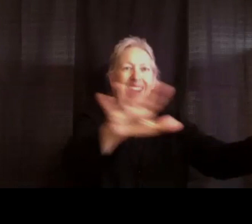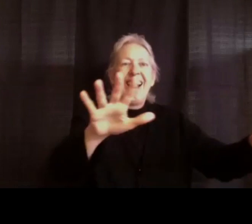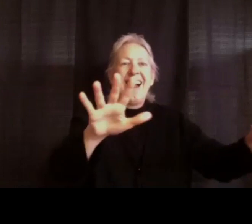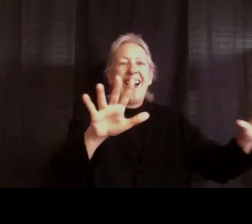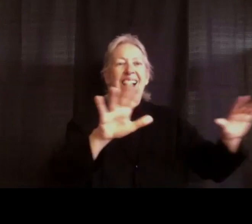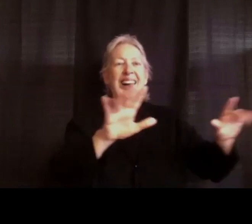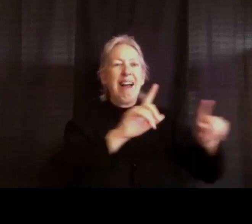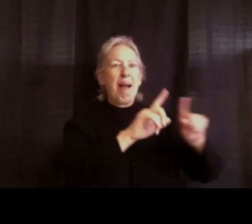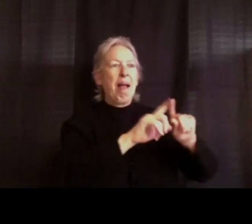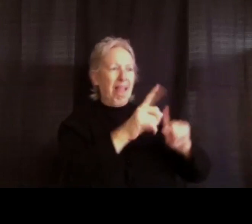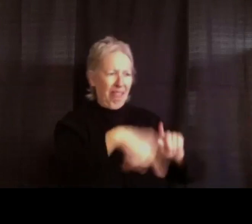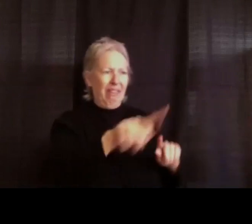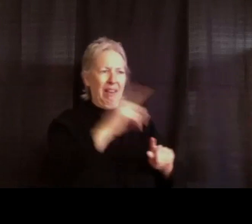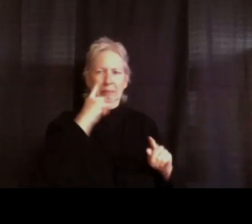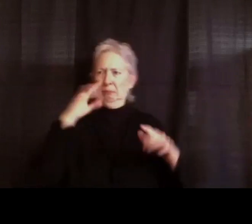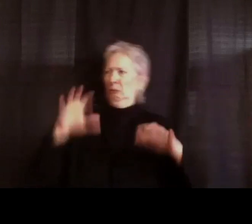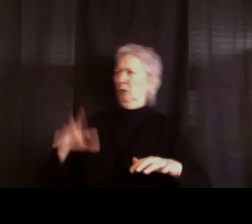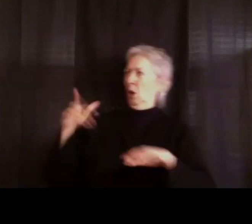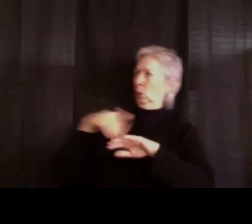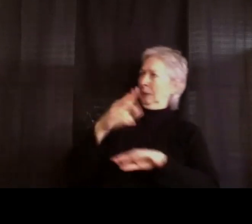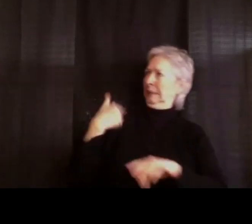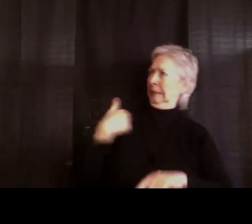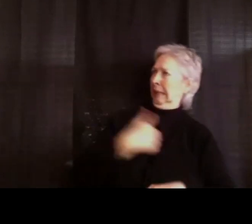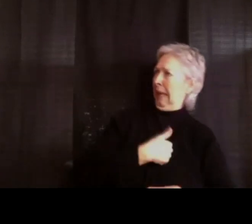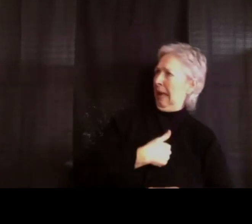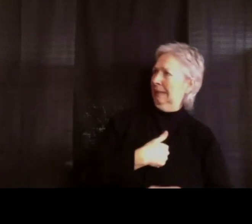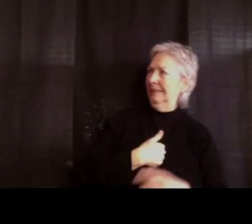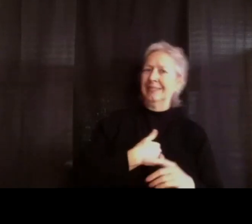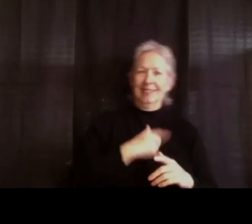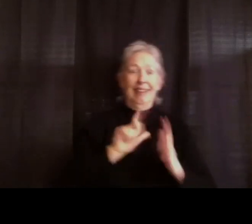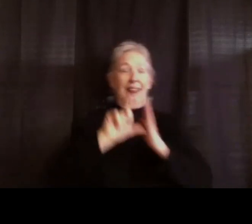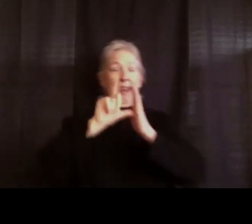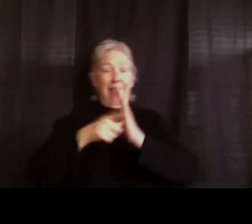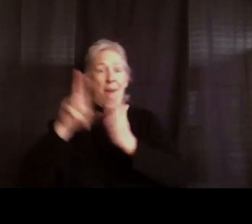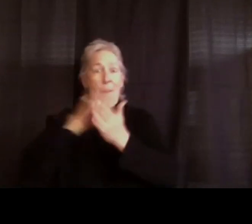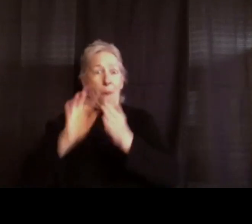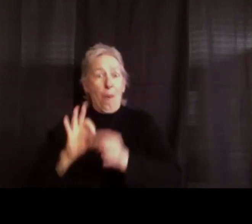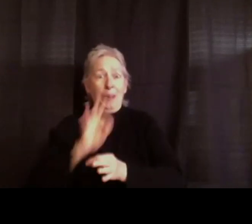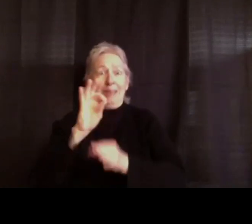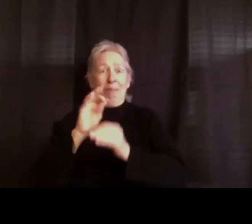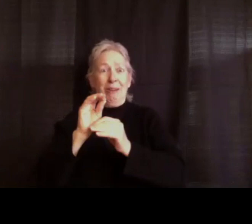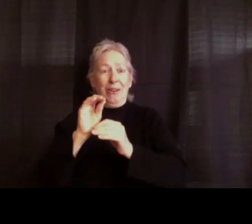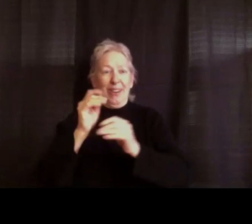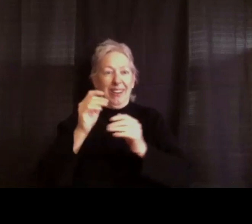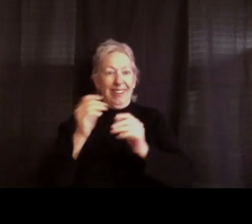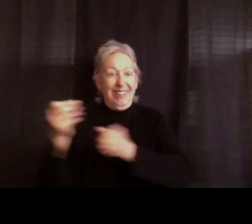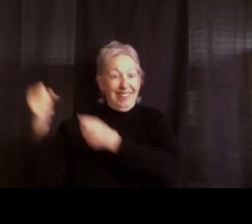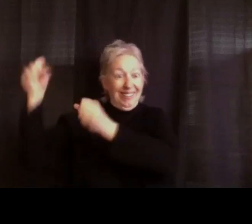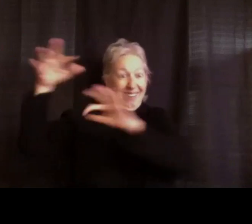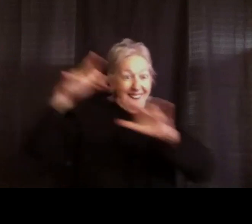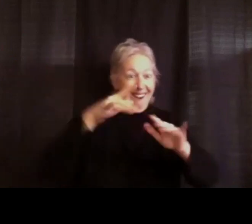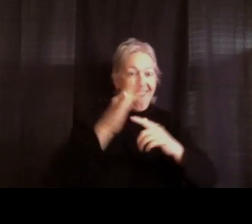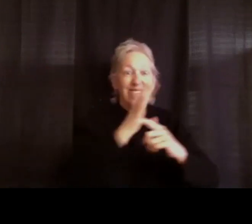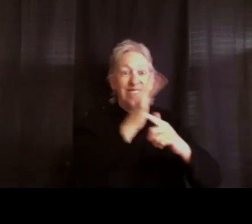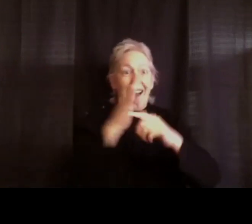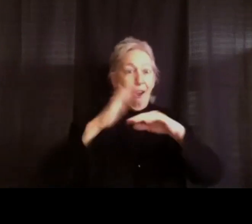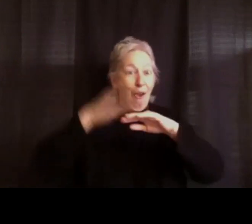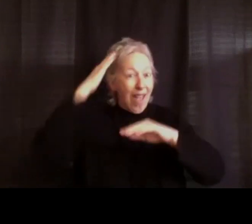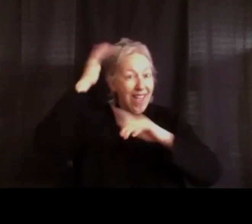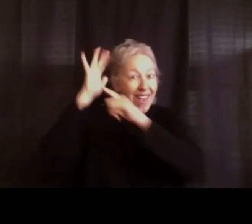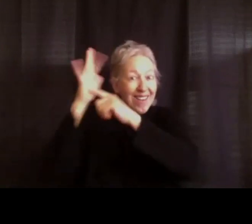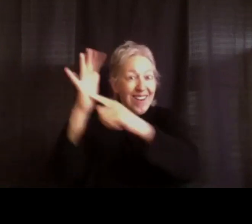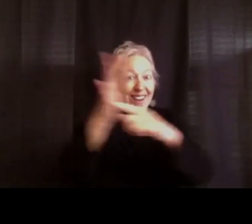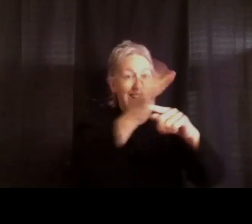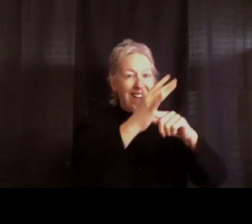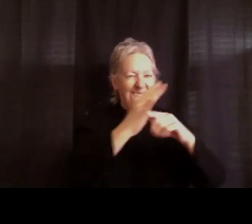of fire appeared to empower them, but that's a story for next week. What might